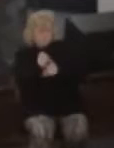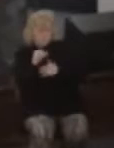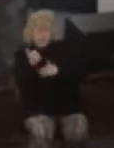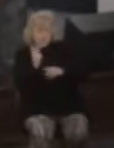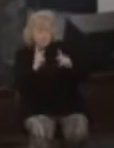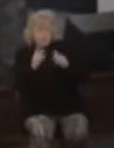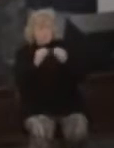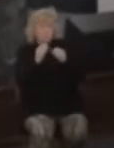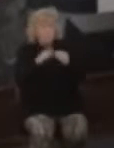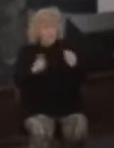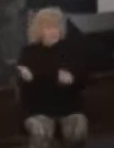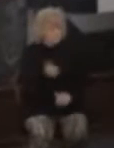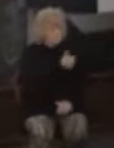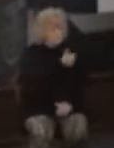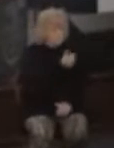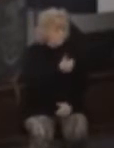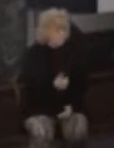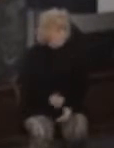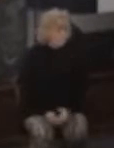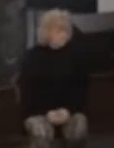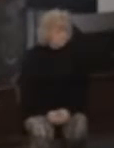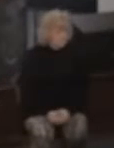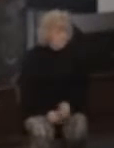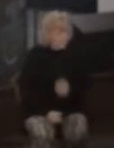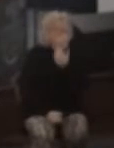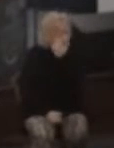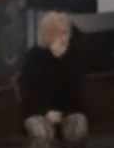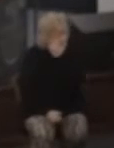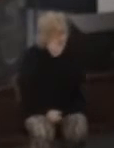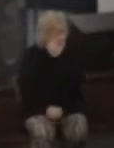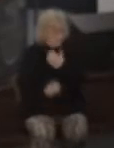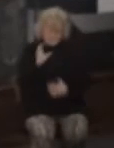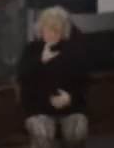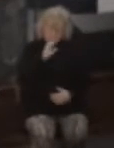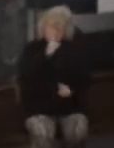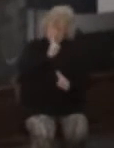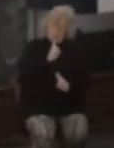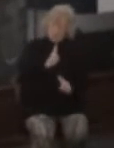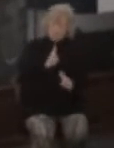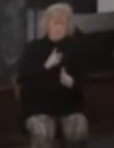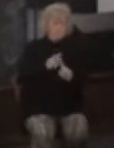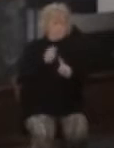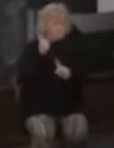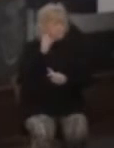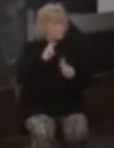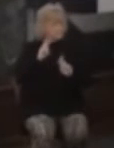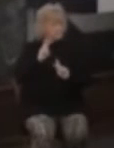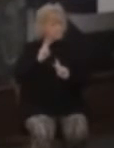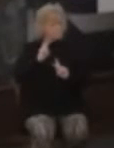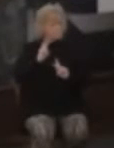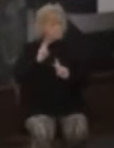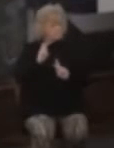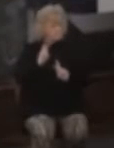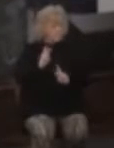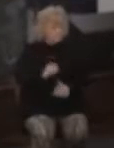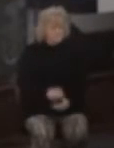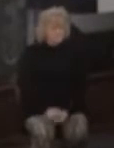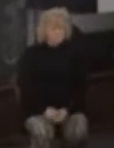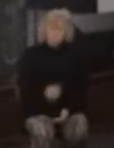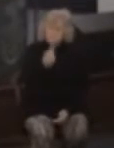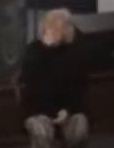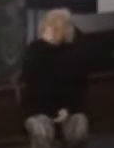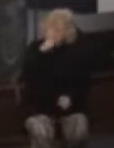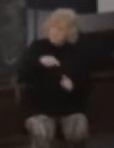above yourselves. You're to seek the honor of other people before you. You to think